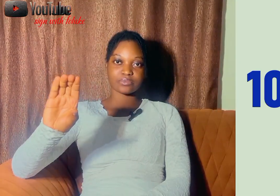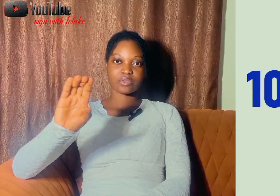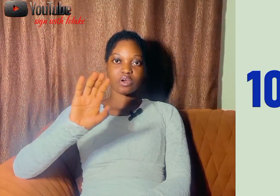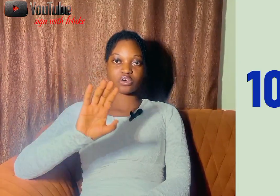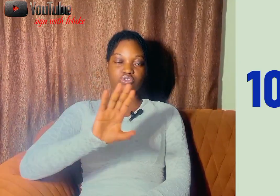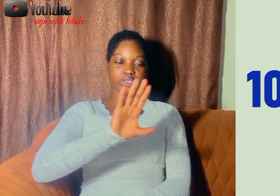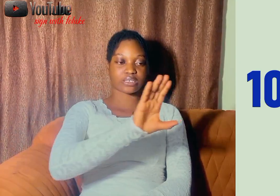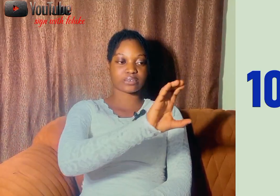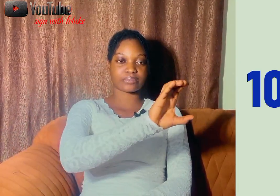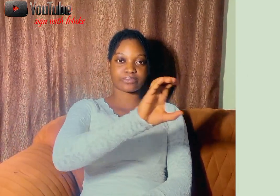100.